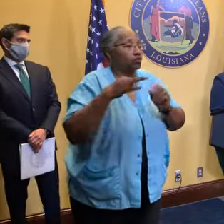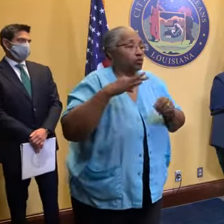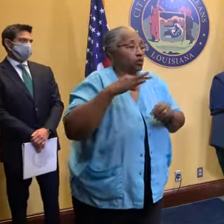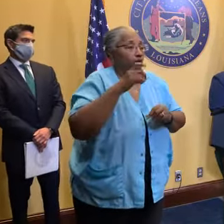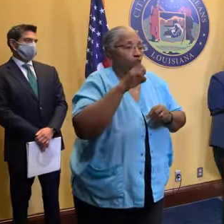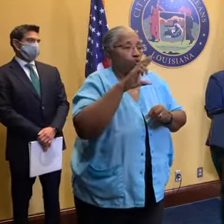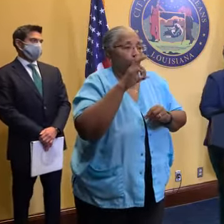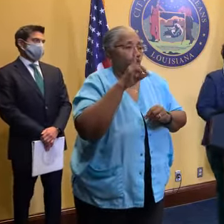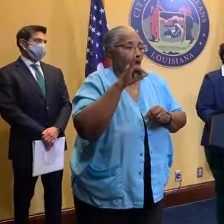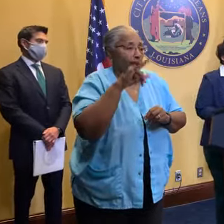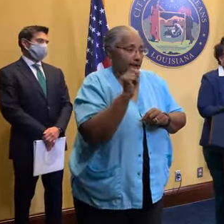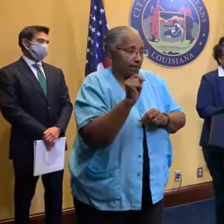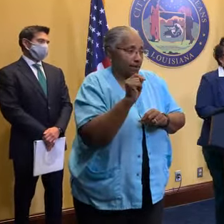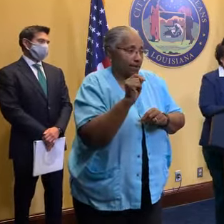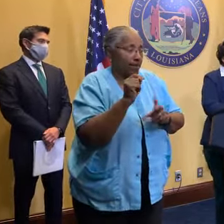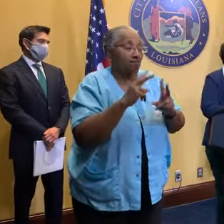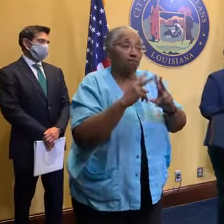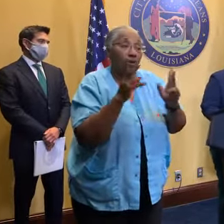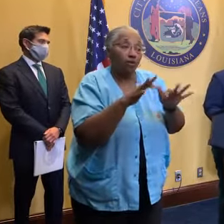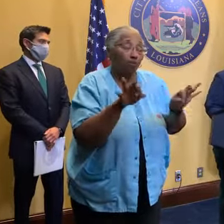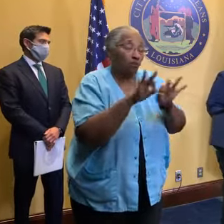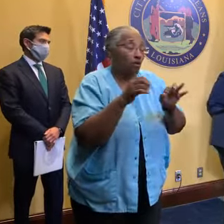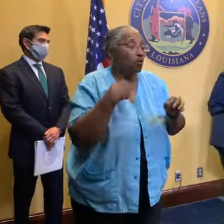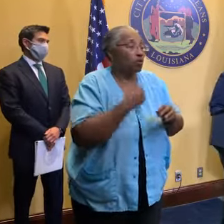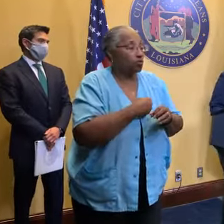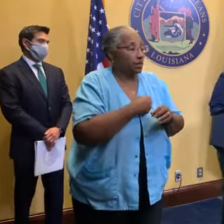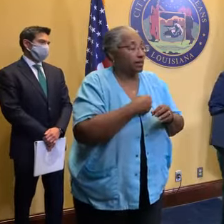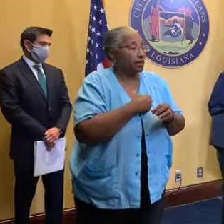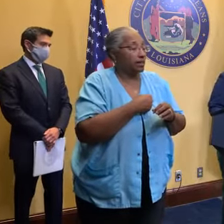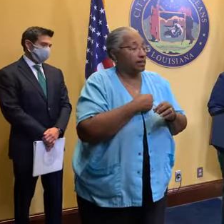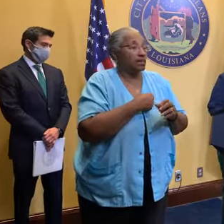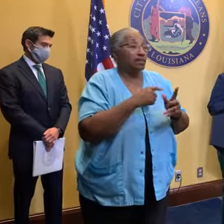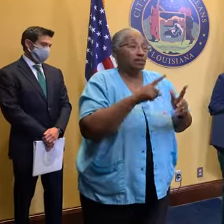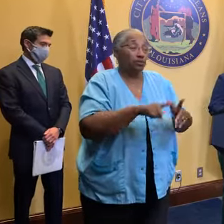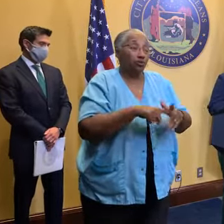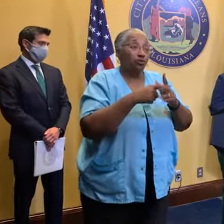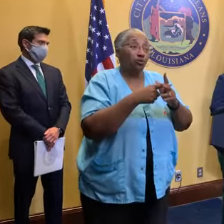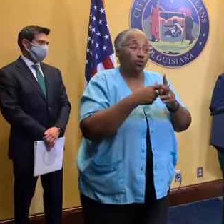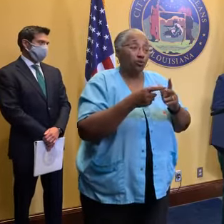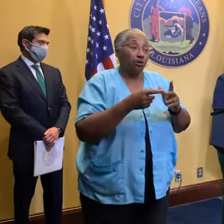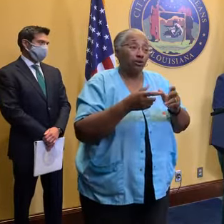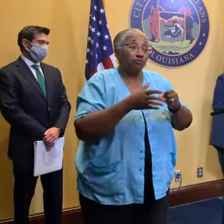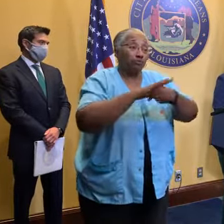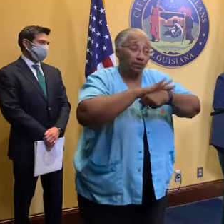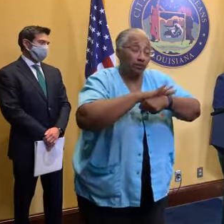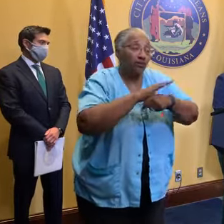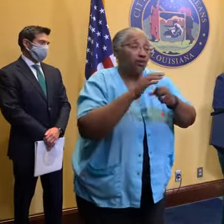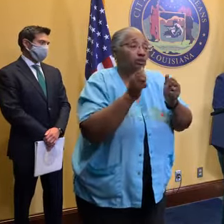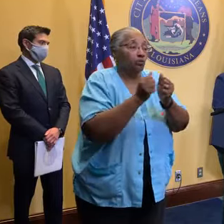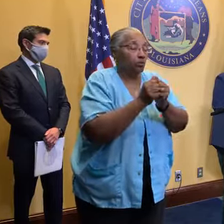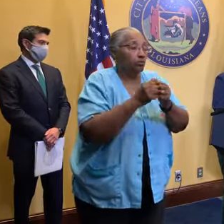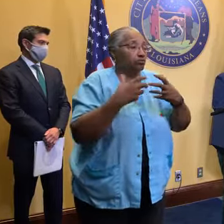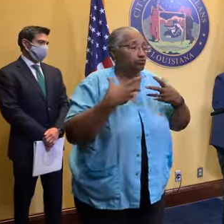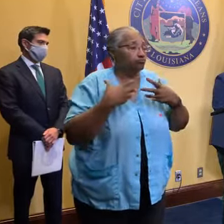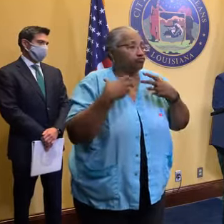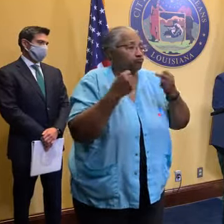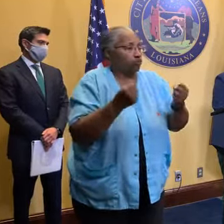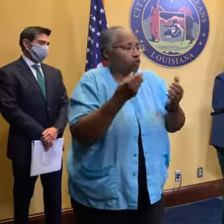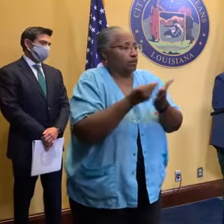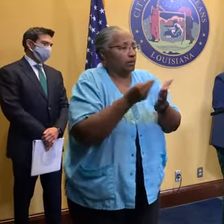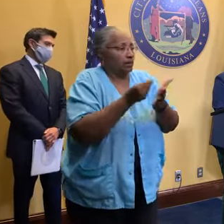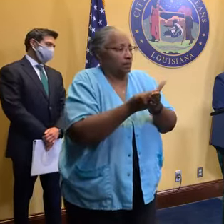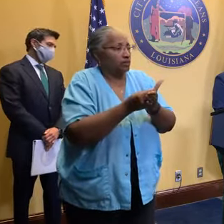which is, again, very important. We came into this pandemic with a very strong and vibrant